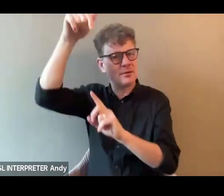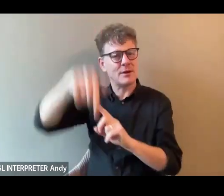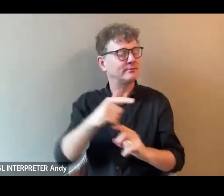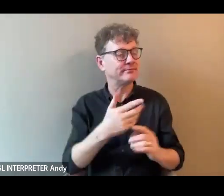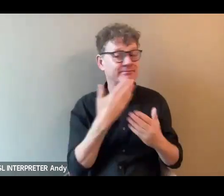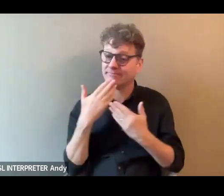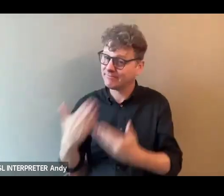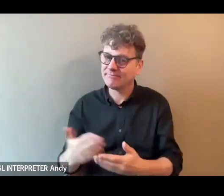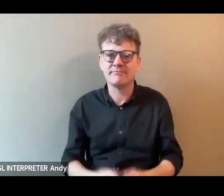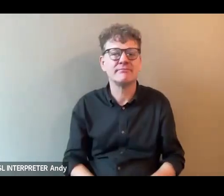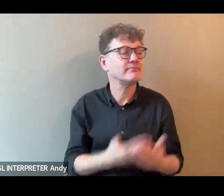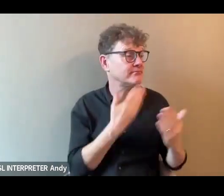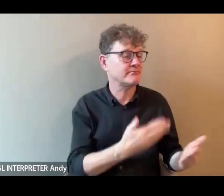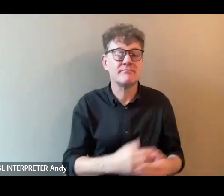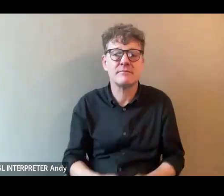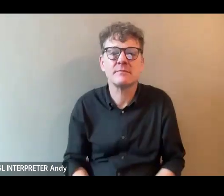Okay.